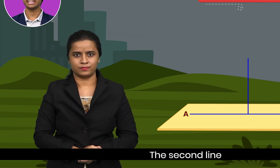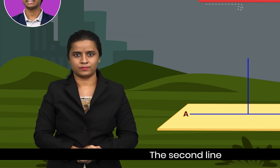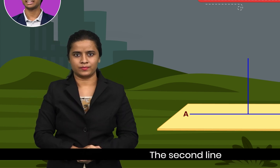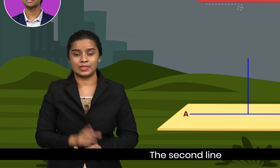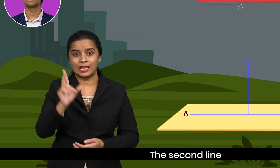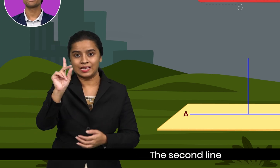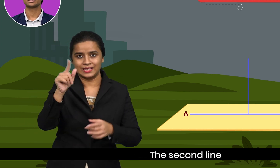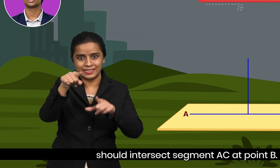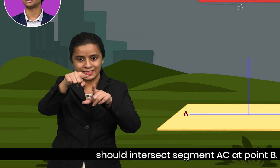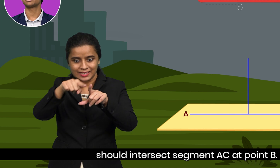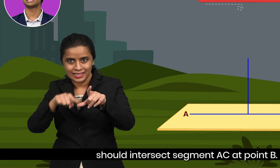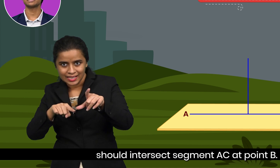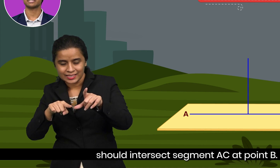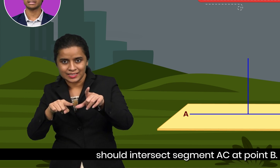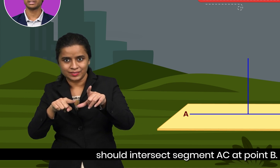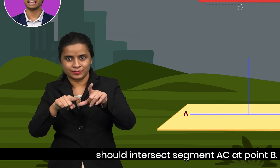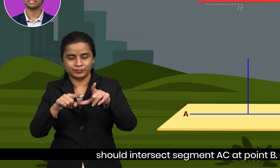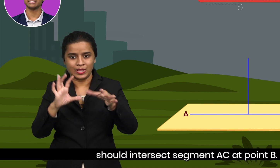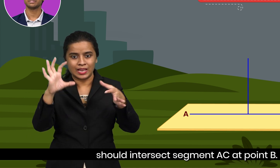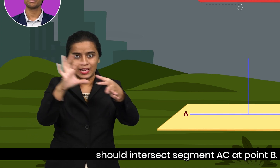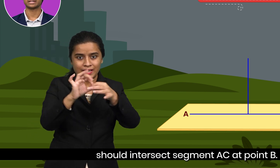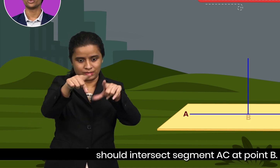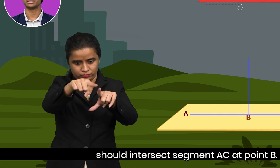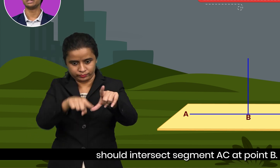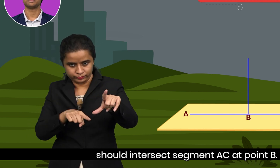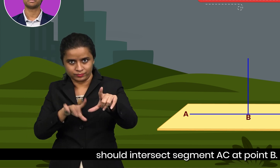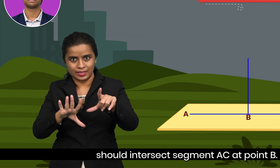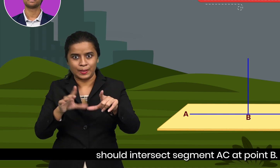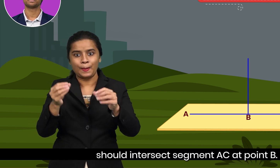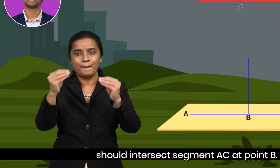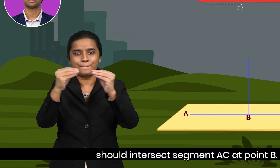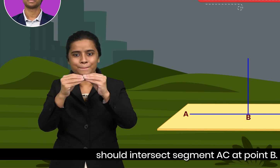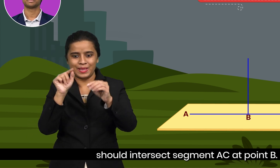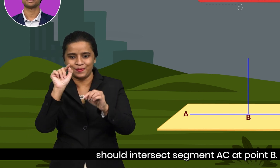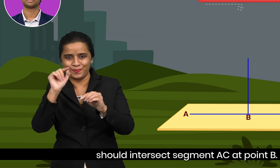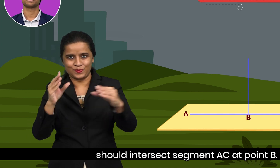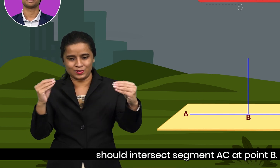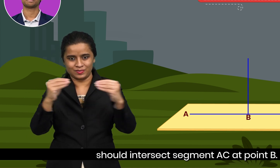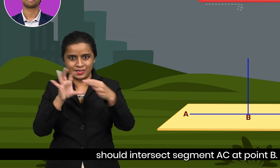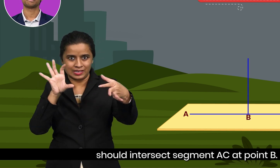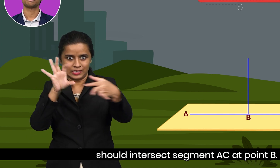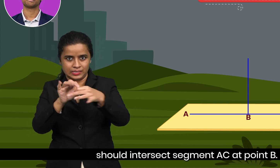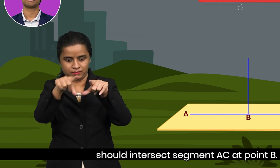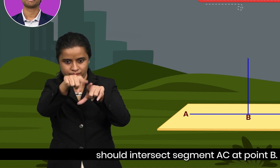The second line should intersect segment AC at point B.